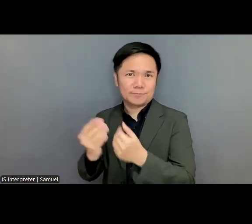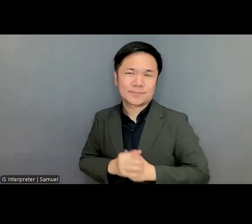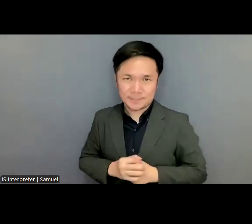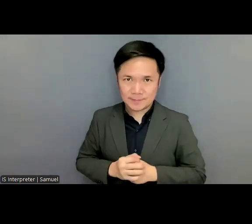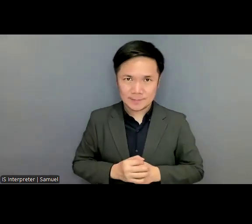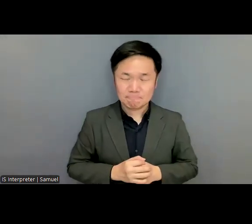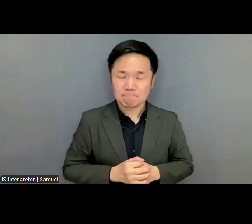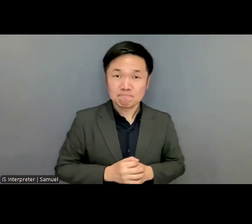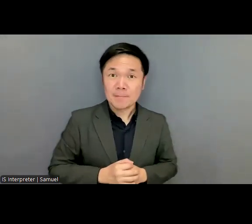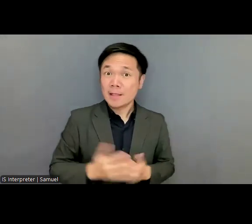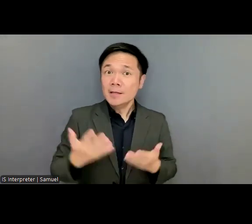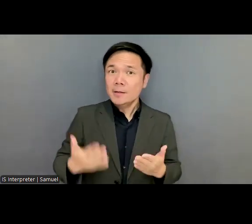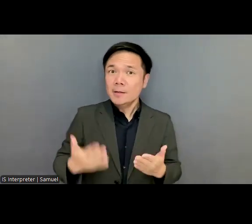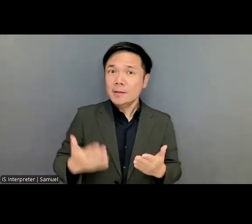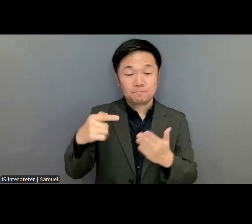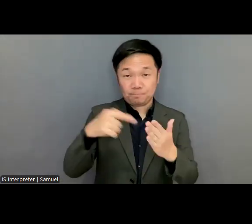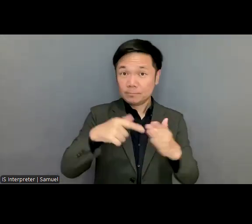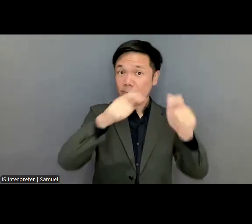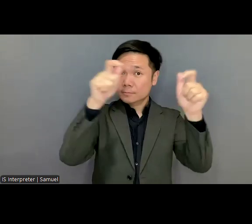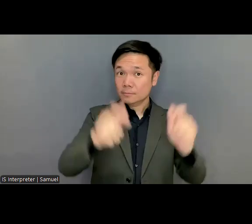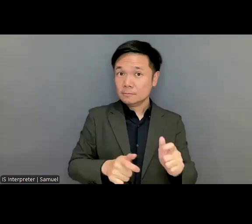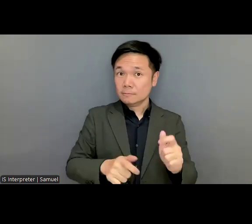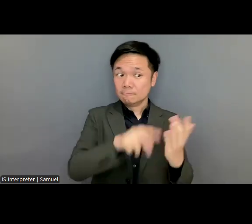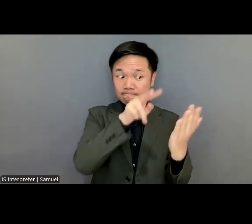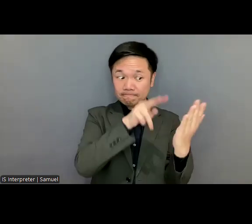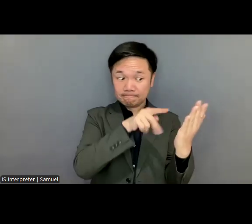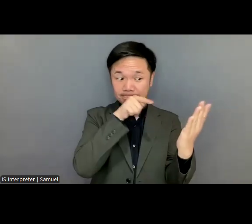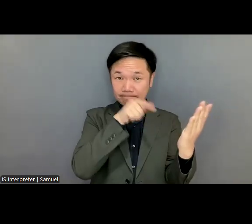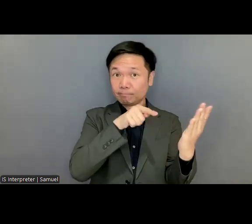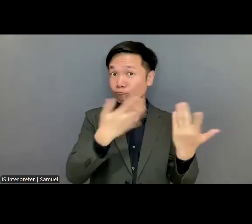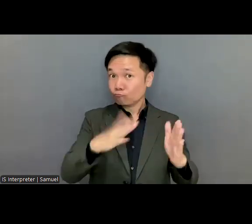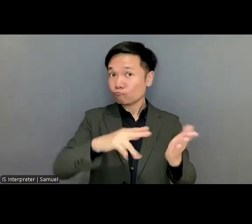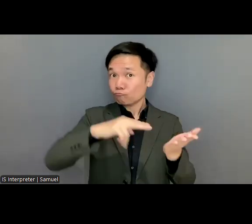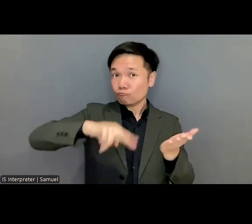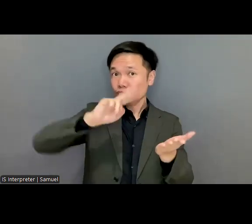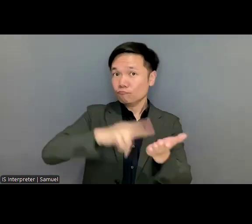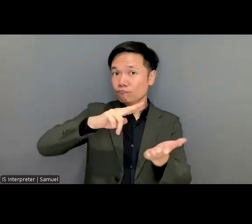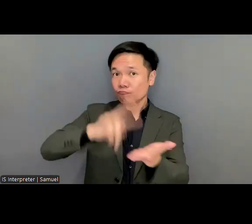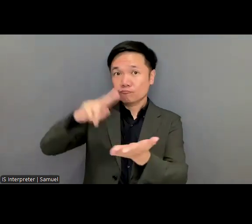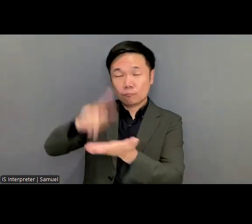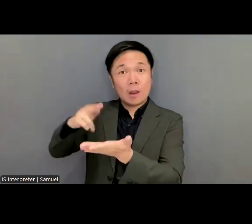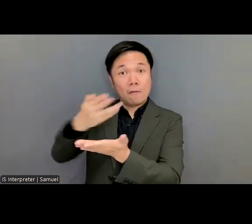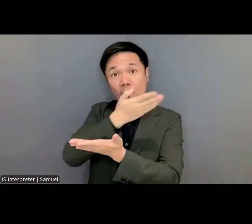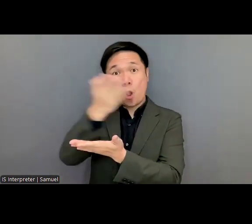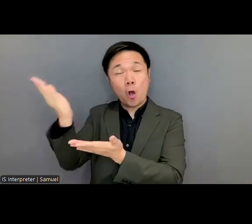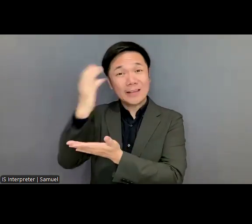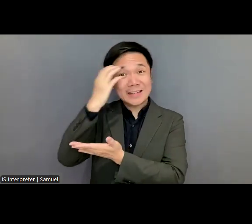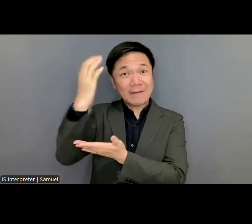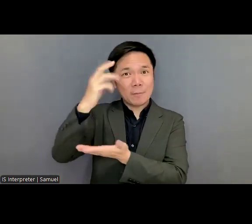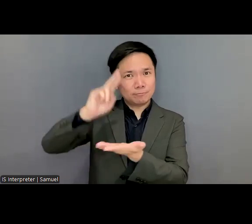something that is a document which was signed for all governments, and that's why governments also